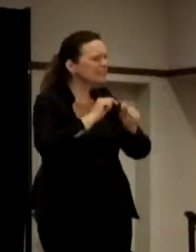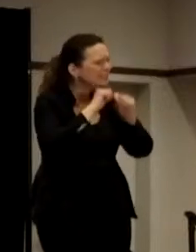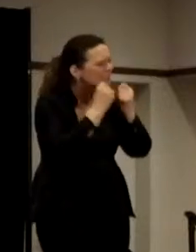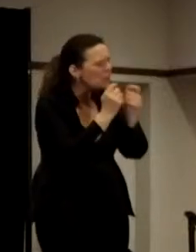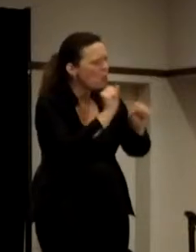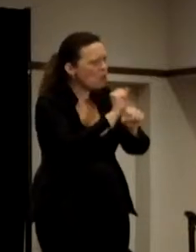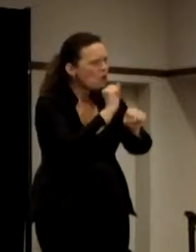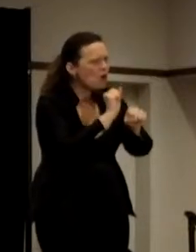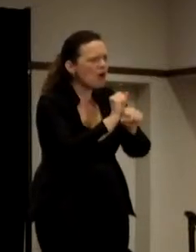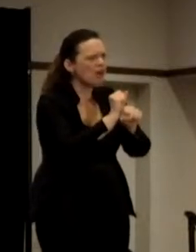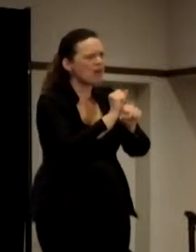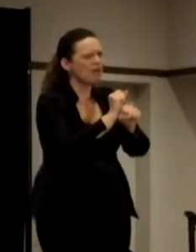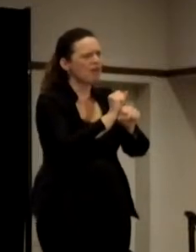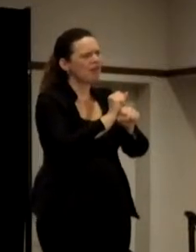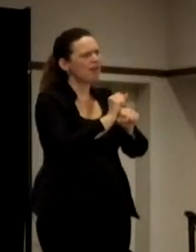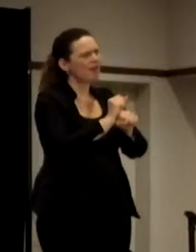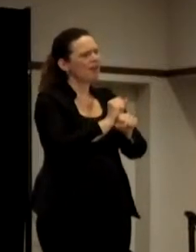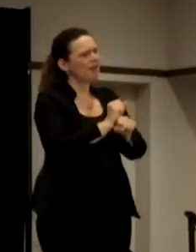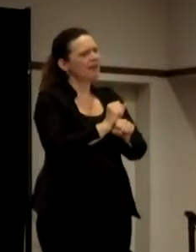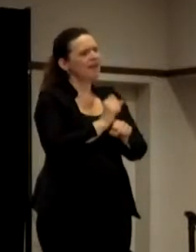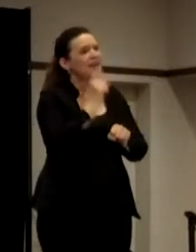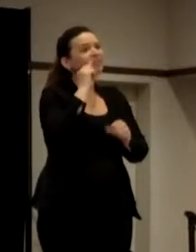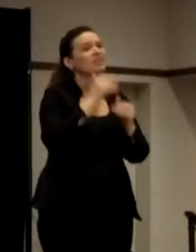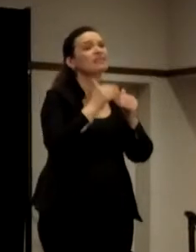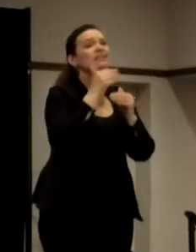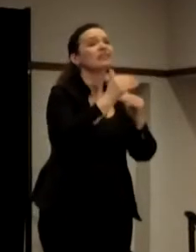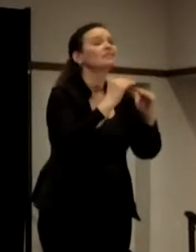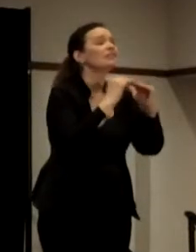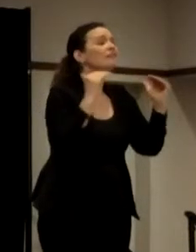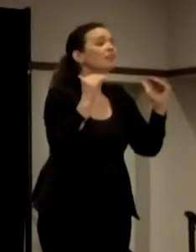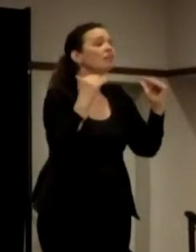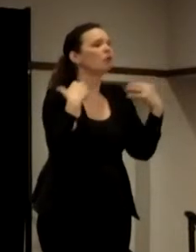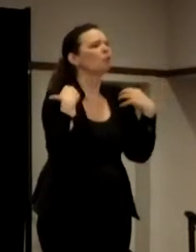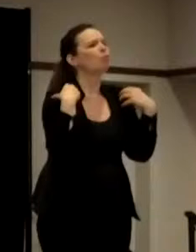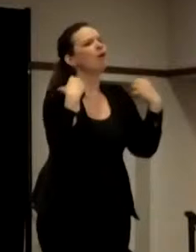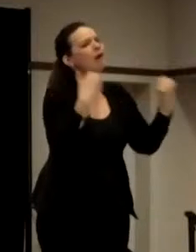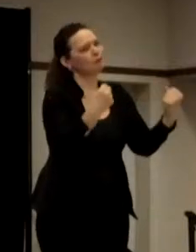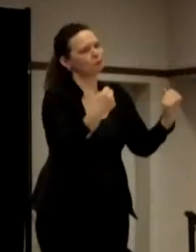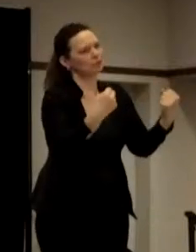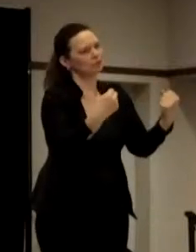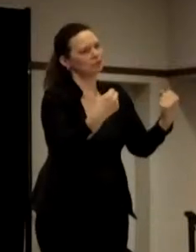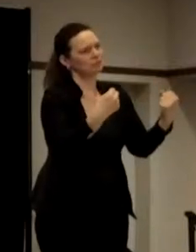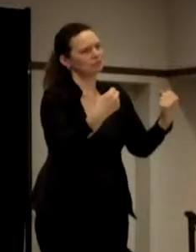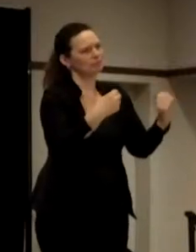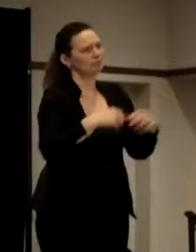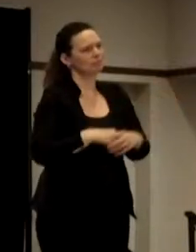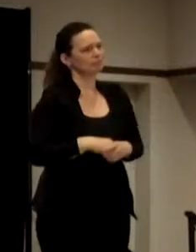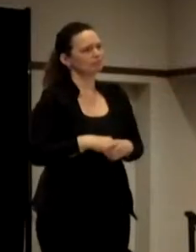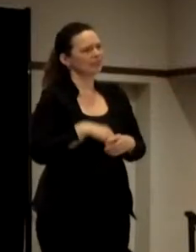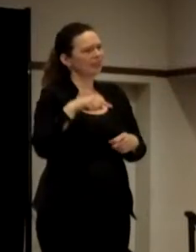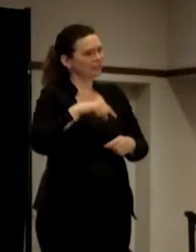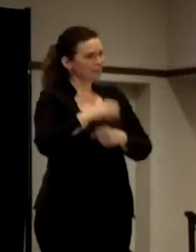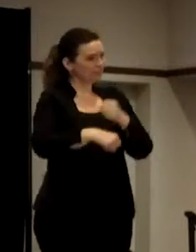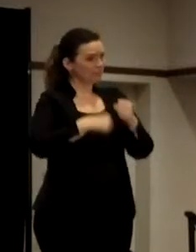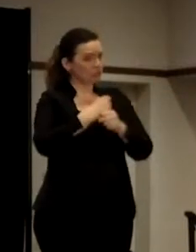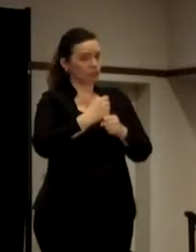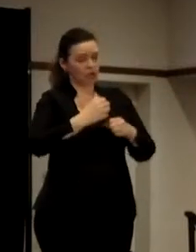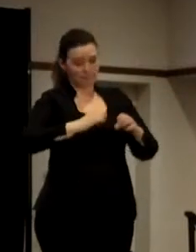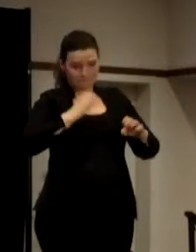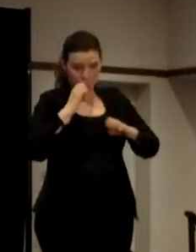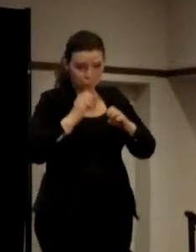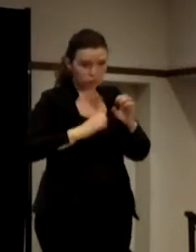move forward into this next phase. So it's been an emotional year for